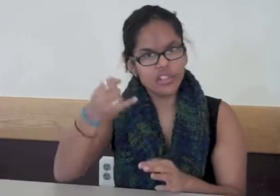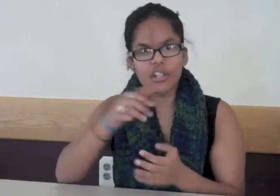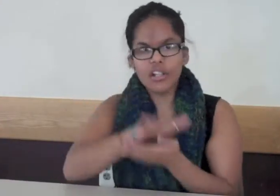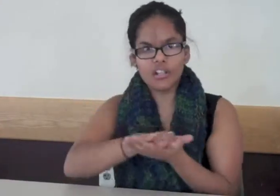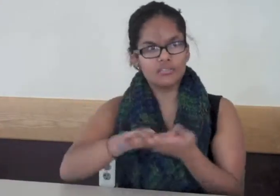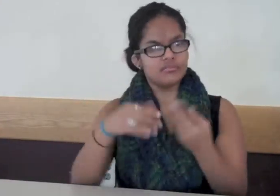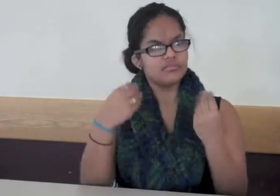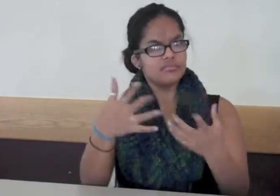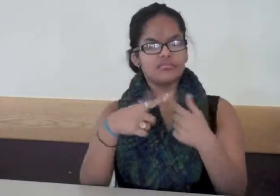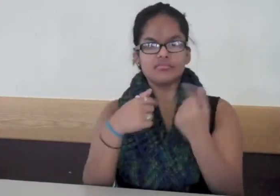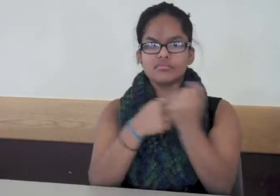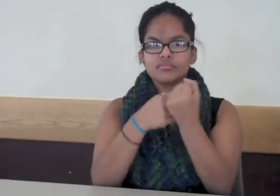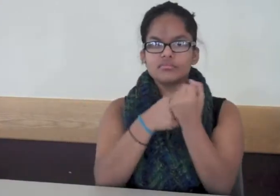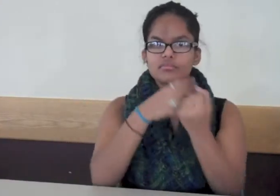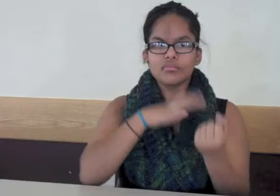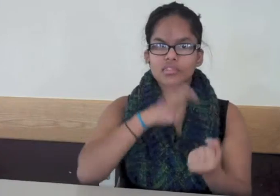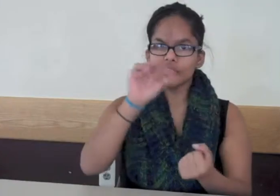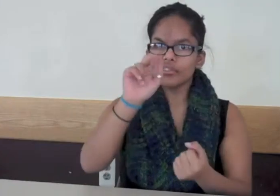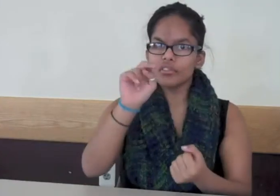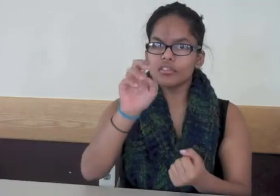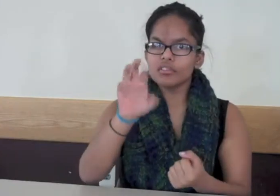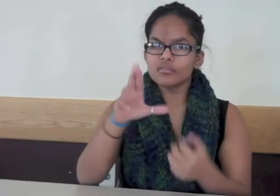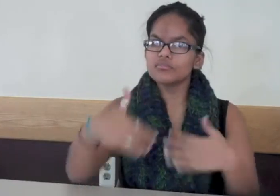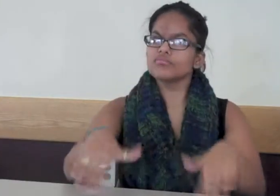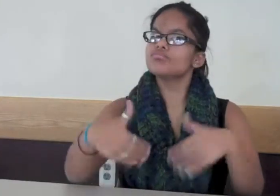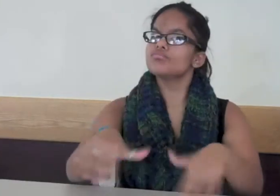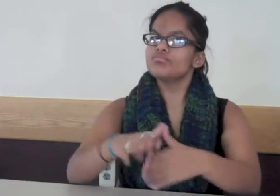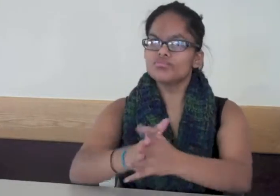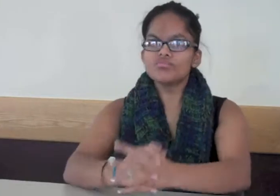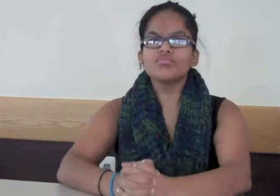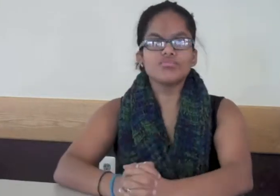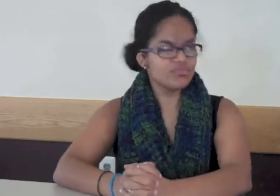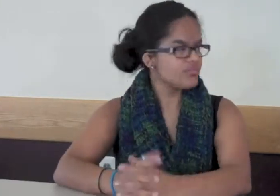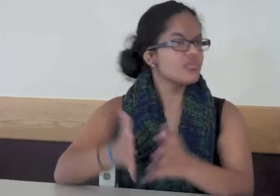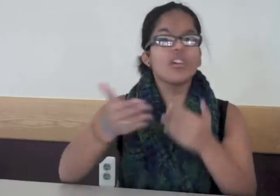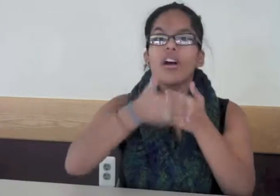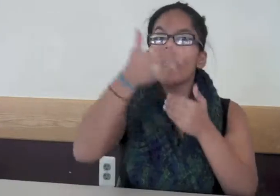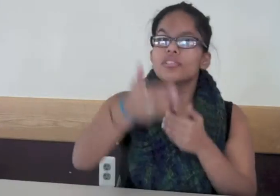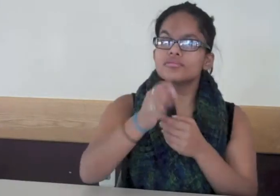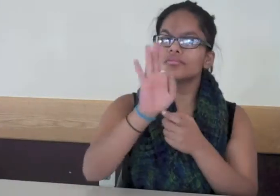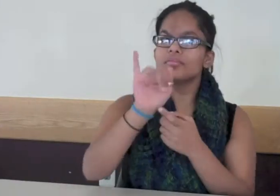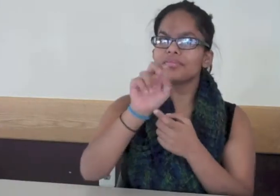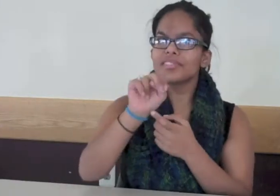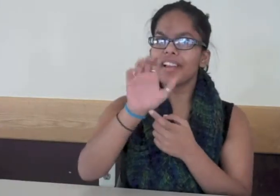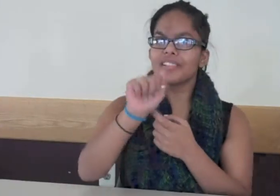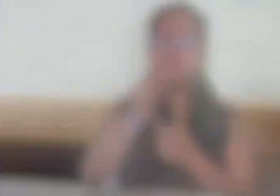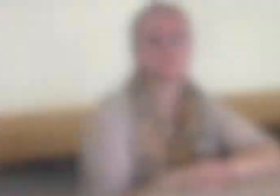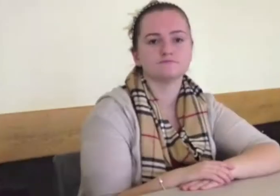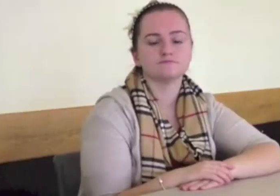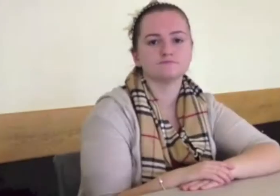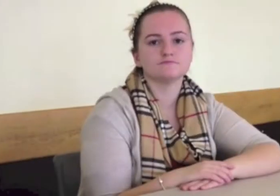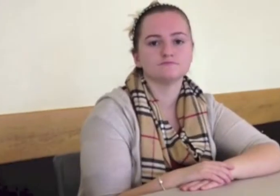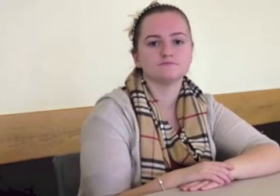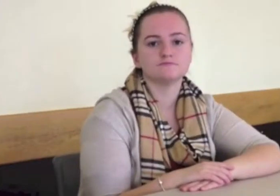Wow, what a great idea to support and raise awareness for breast cancer. Here's Bianca.